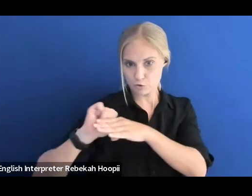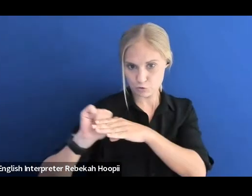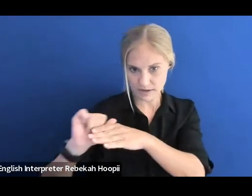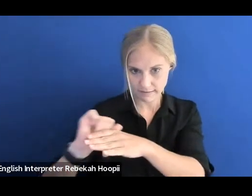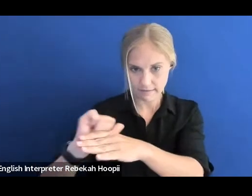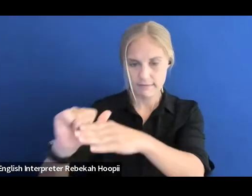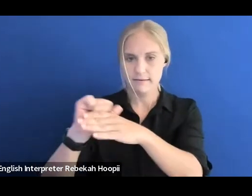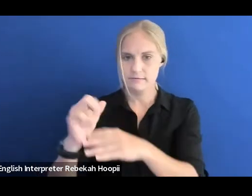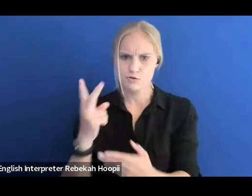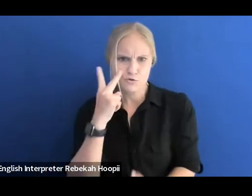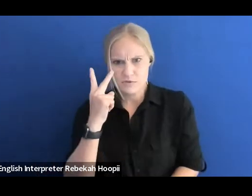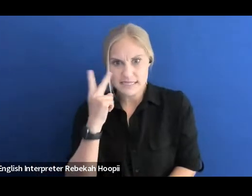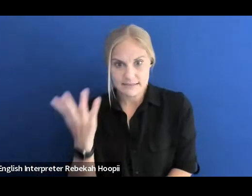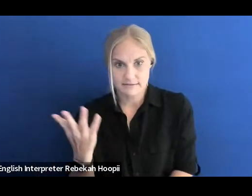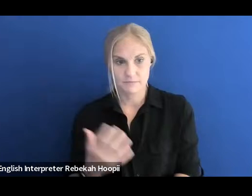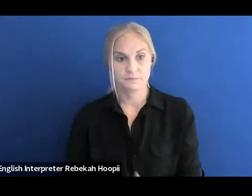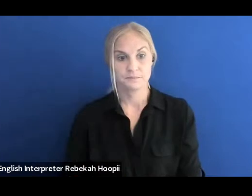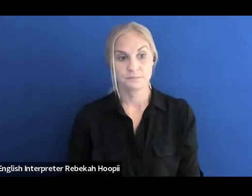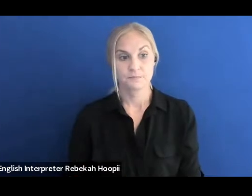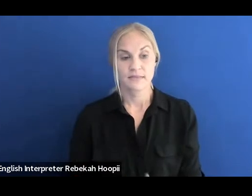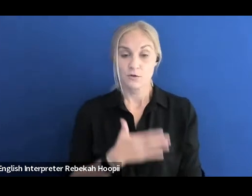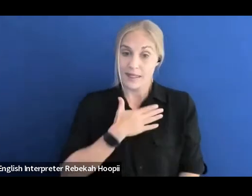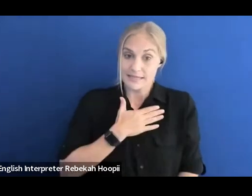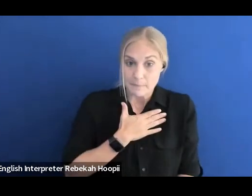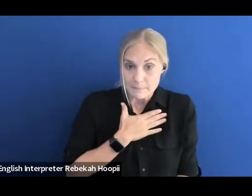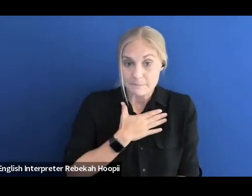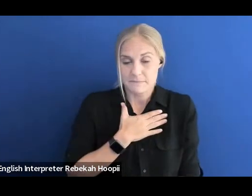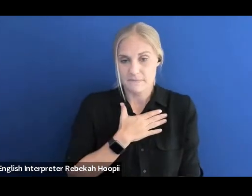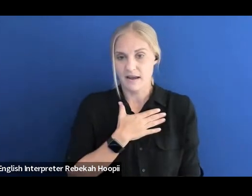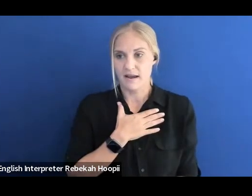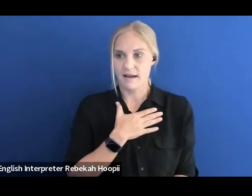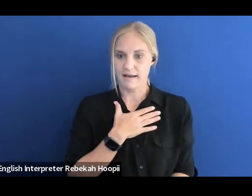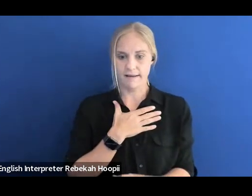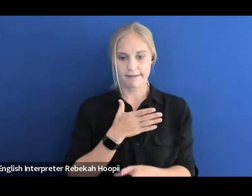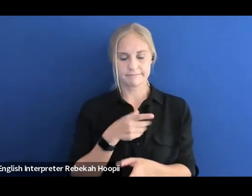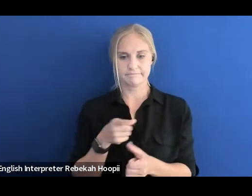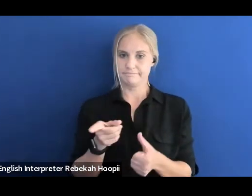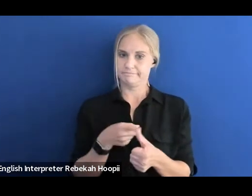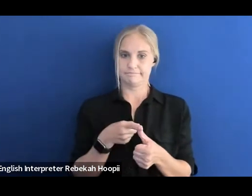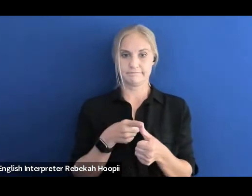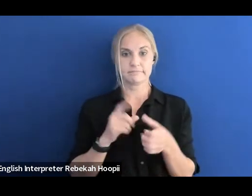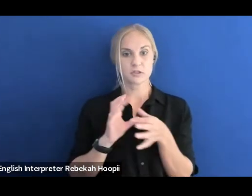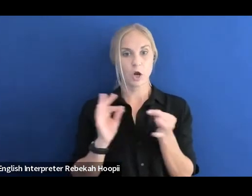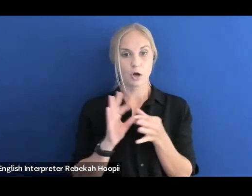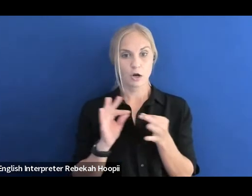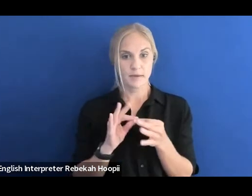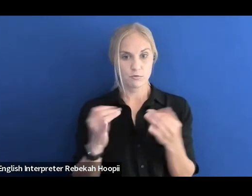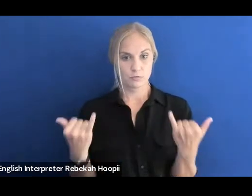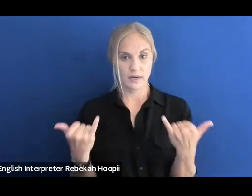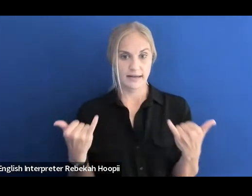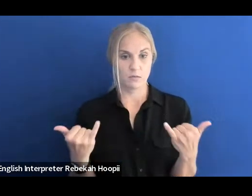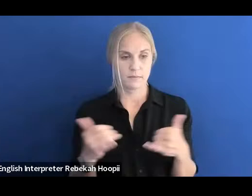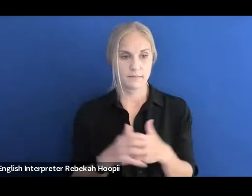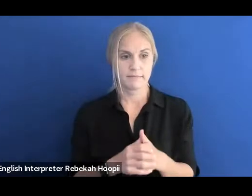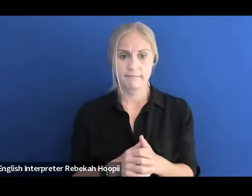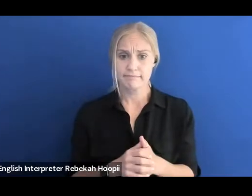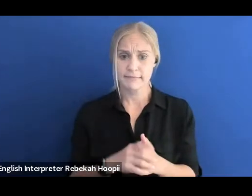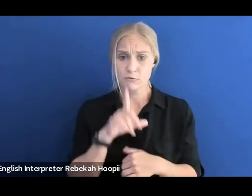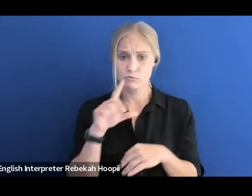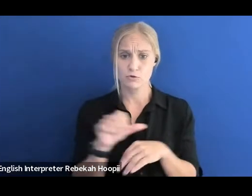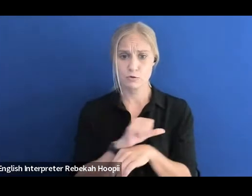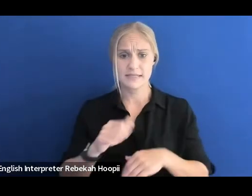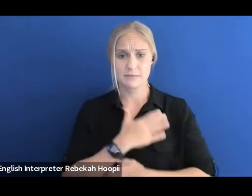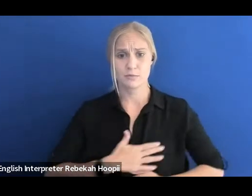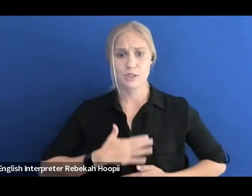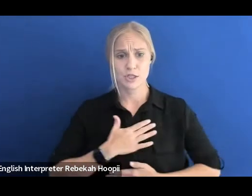And so, yeah, that's my main comment right now. And I really do appreciate